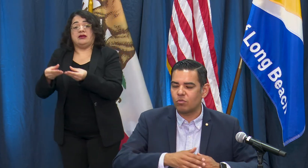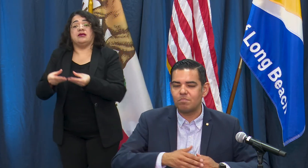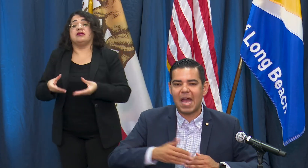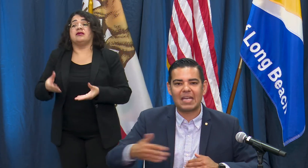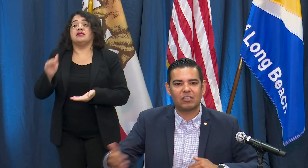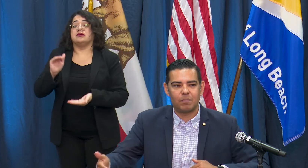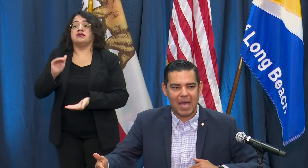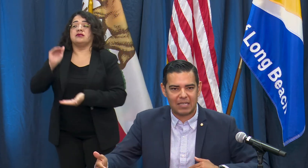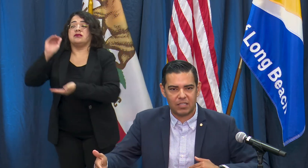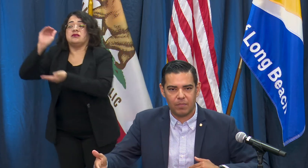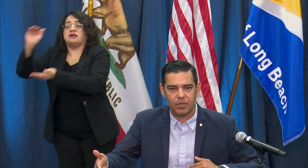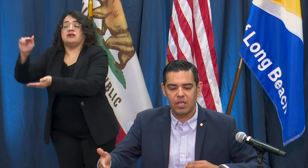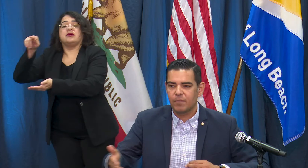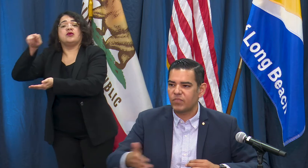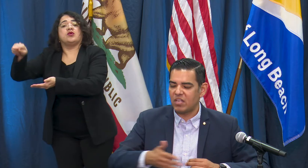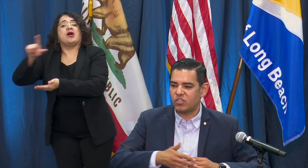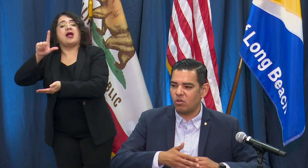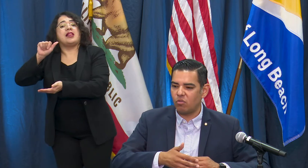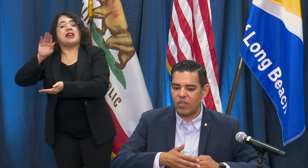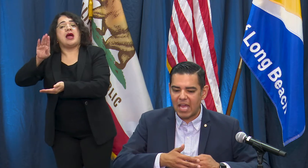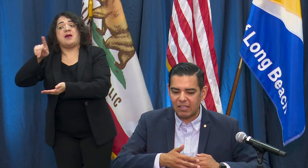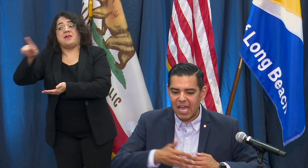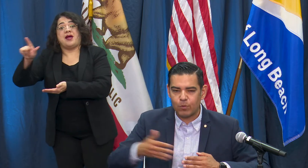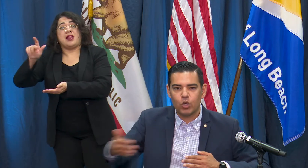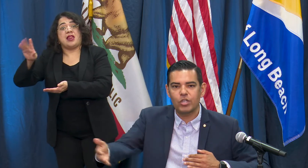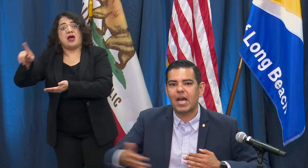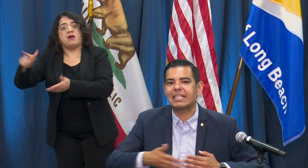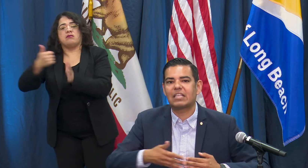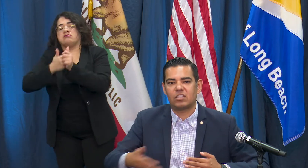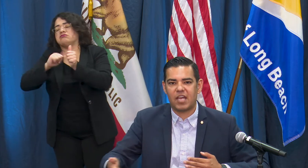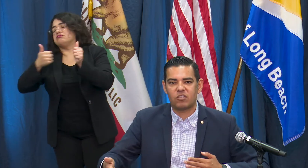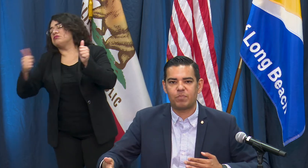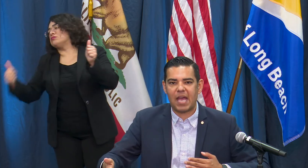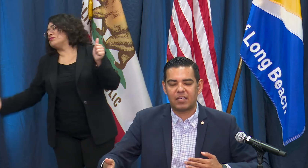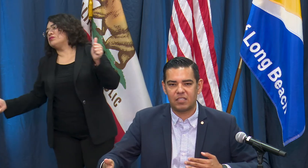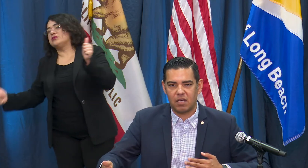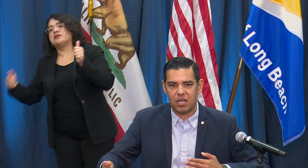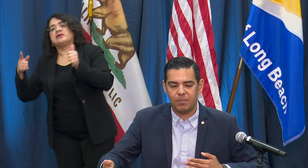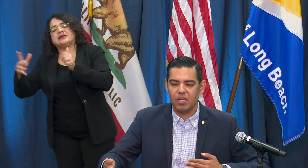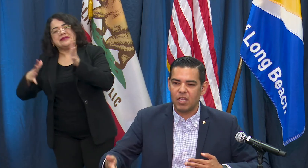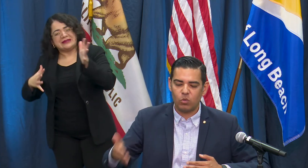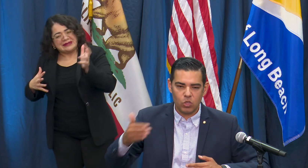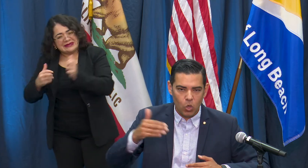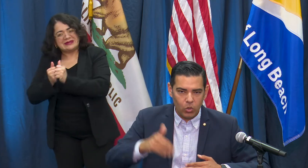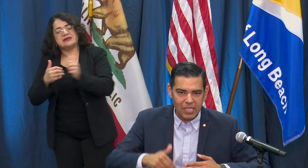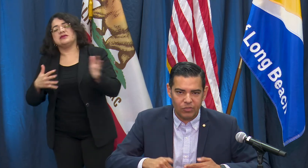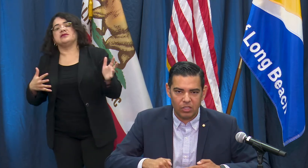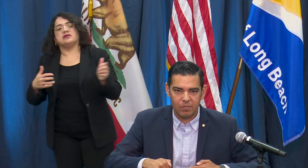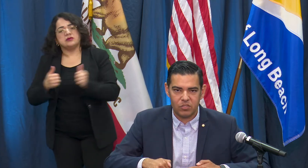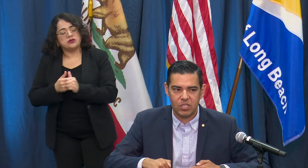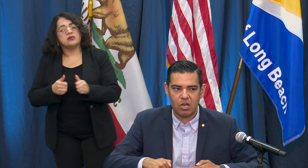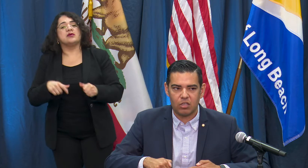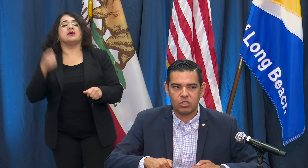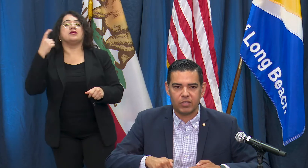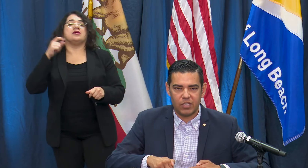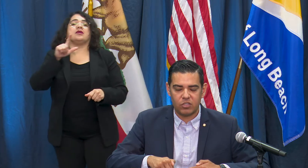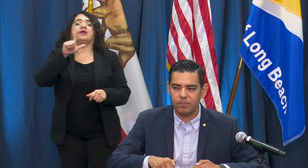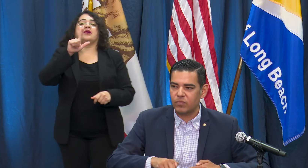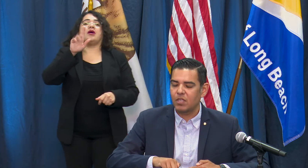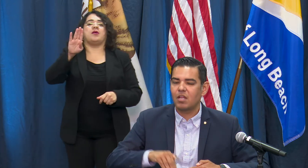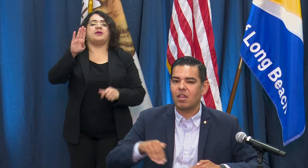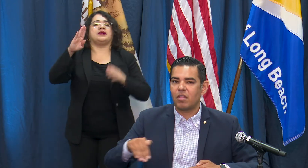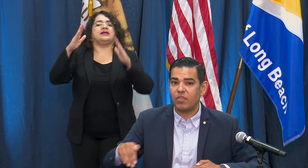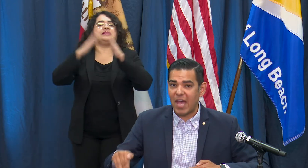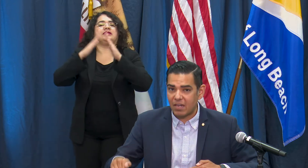was dramatically backed up. And so that lab could not get the test back in time. It was only at the Long Beach City College